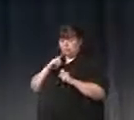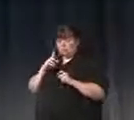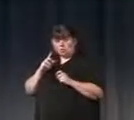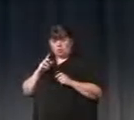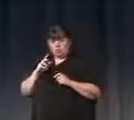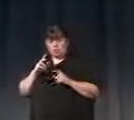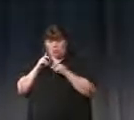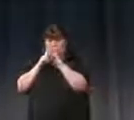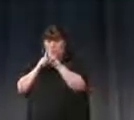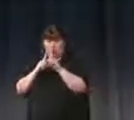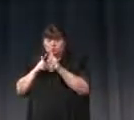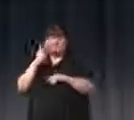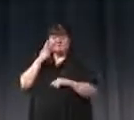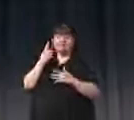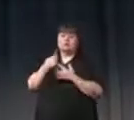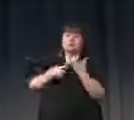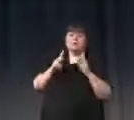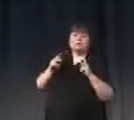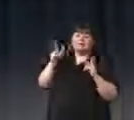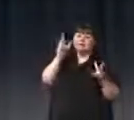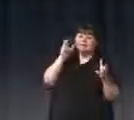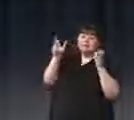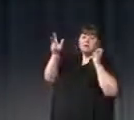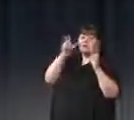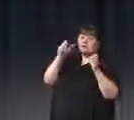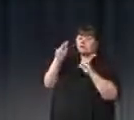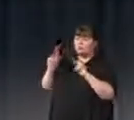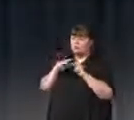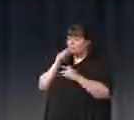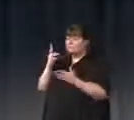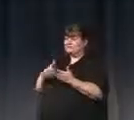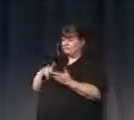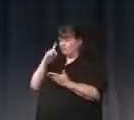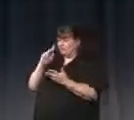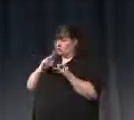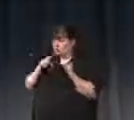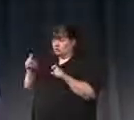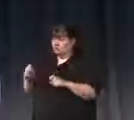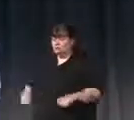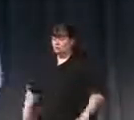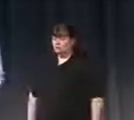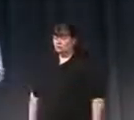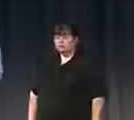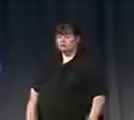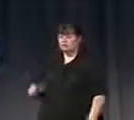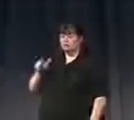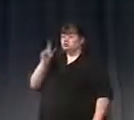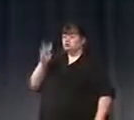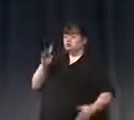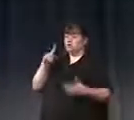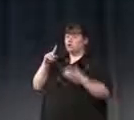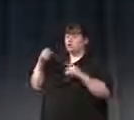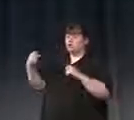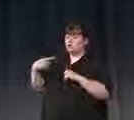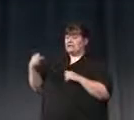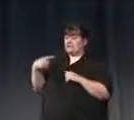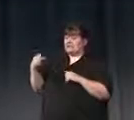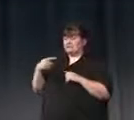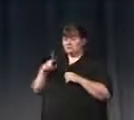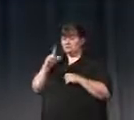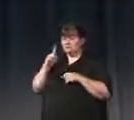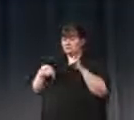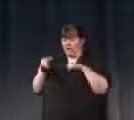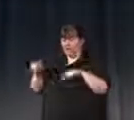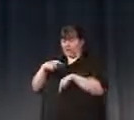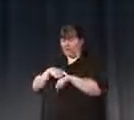the reverberation that listeners encounter in their life. So people who signed up for the survey, they got sent 24 text messages a day at randomized times. And when they